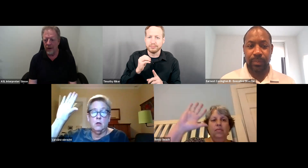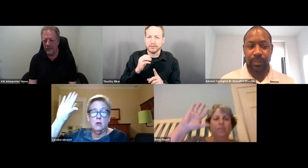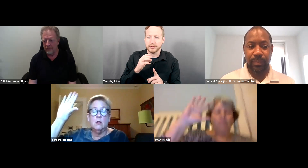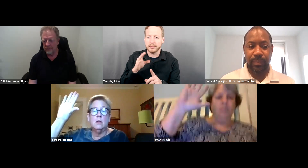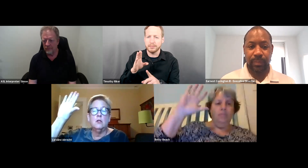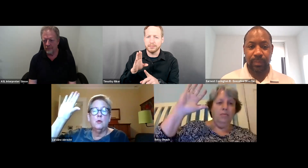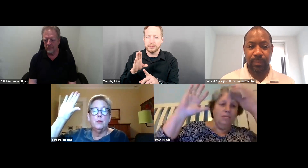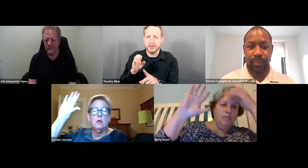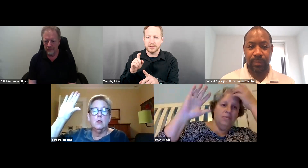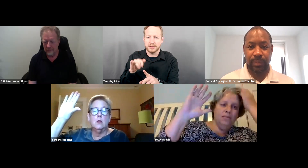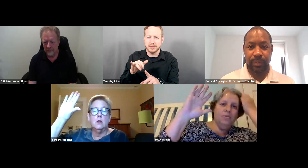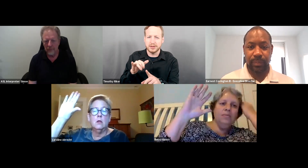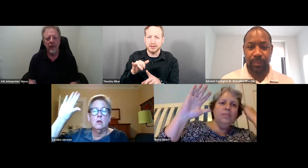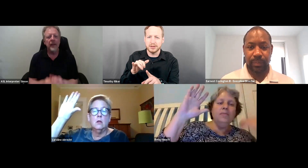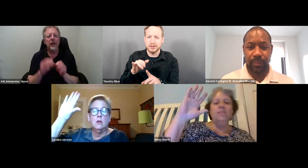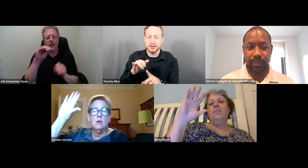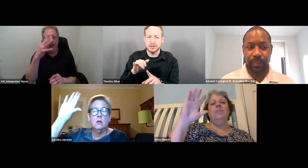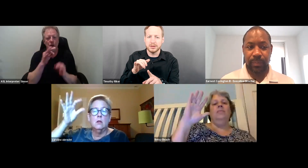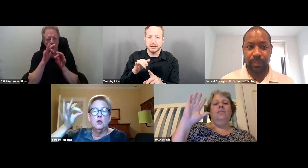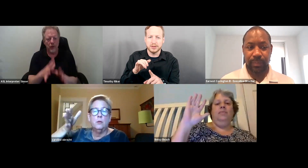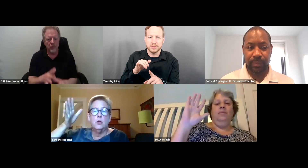Carol Albright? Interpreter?